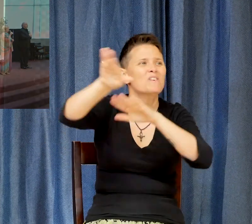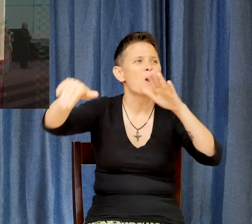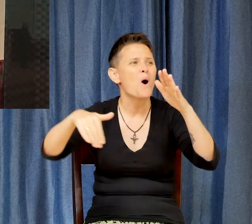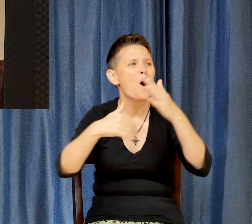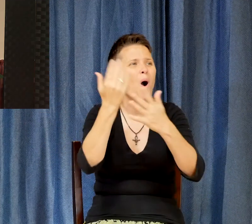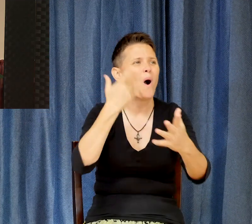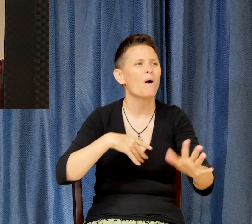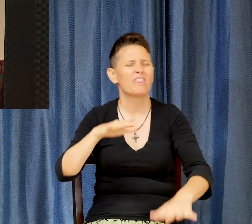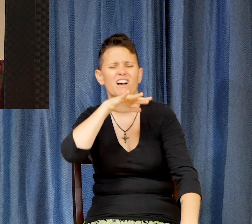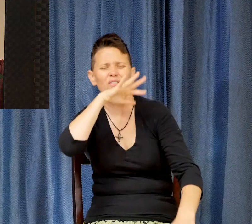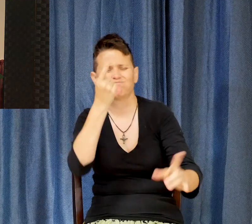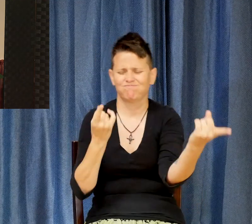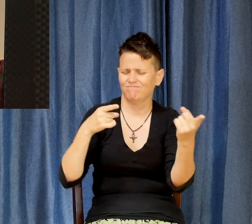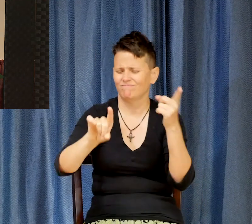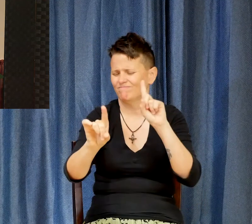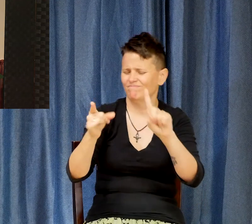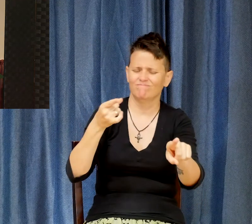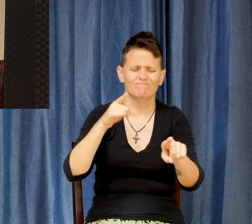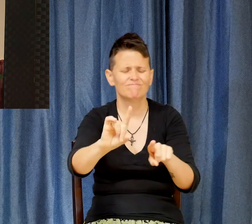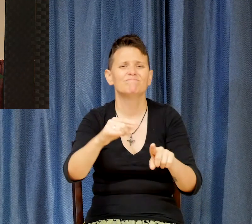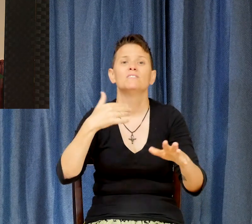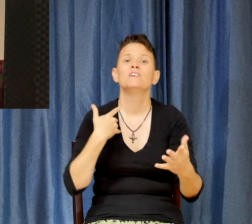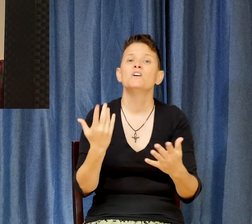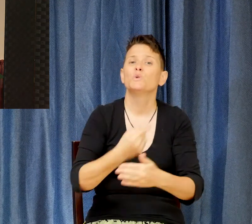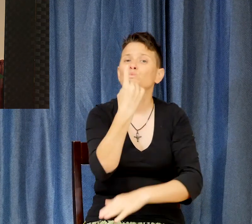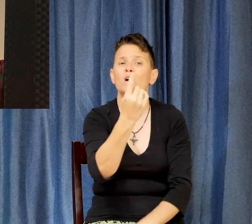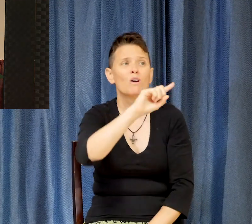dirty remarks. There is one